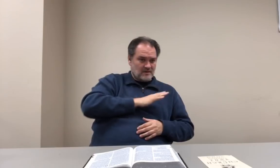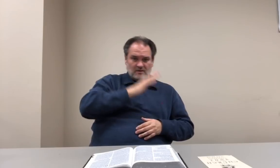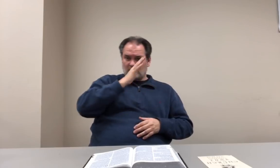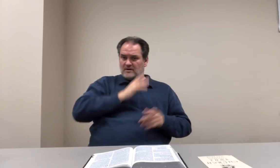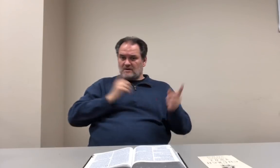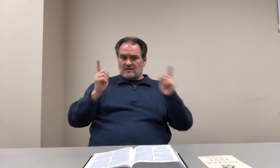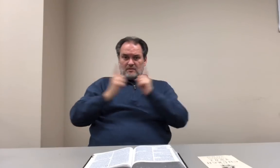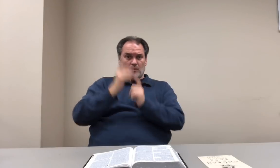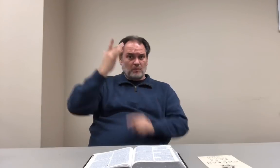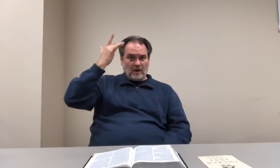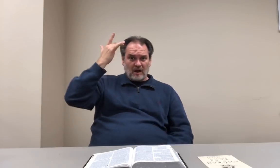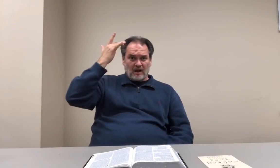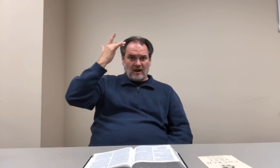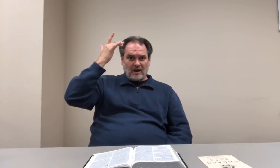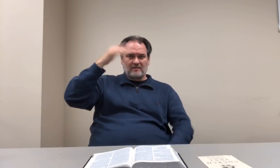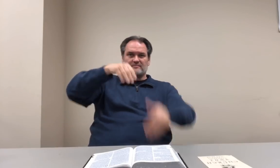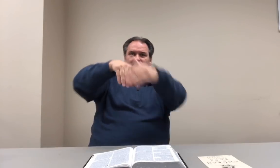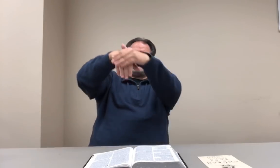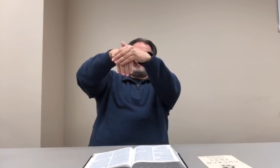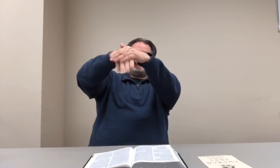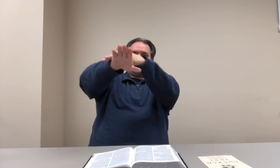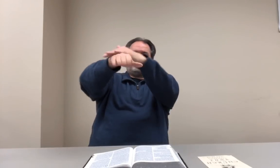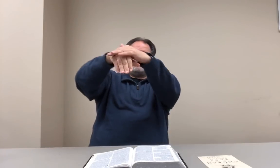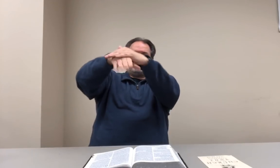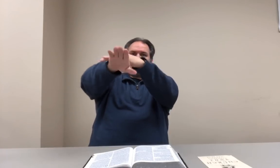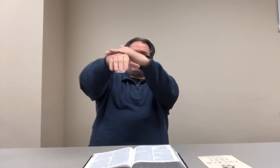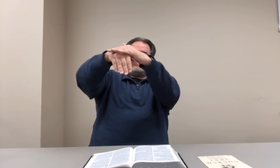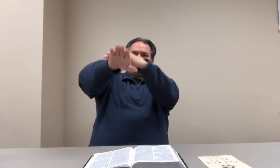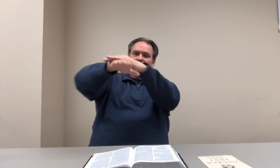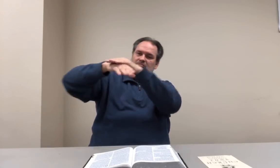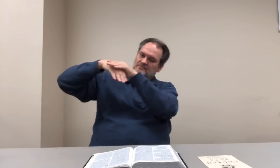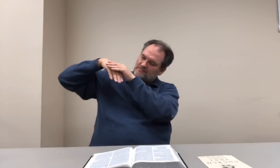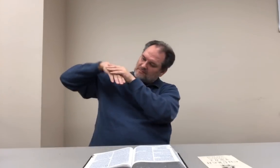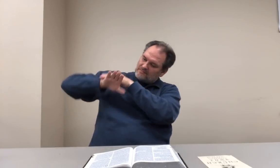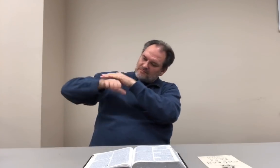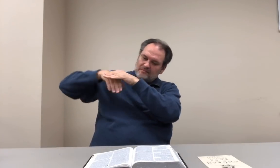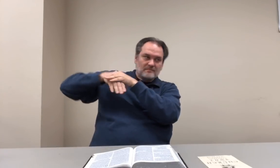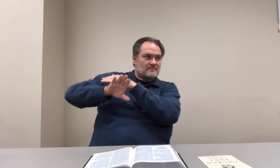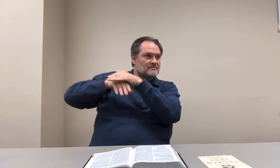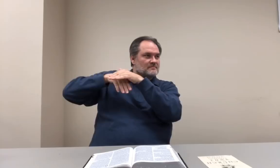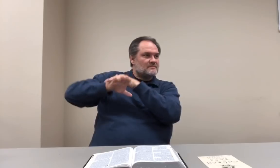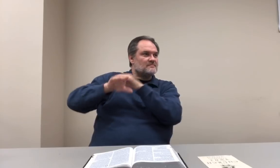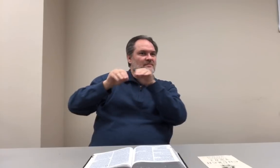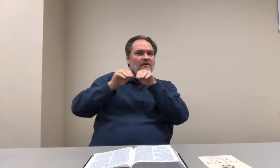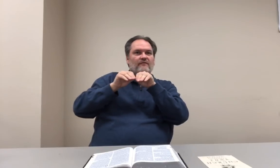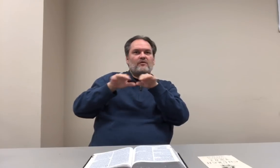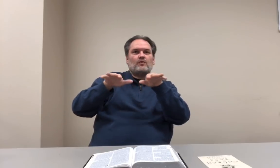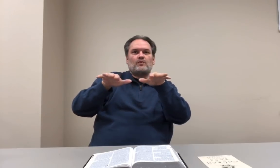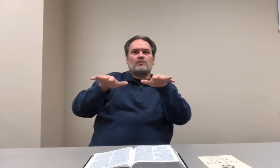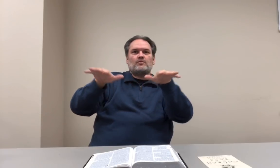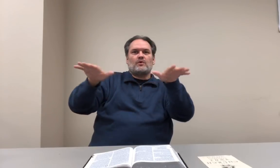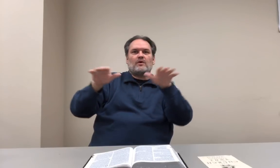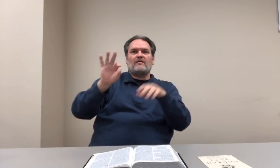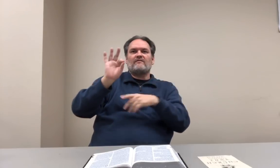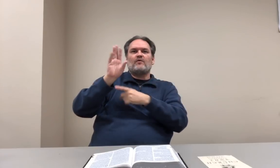decrease. Anything he purposes comes to pass. He is all being, no becoming. There are no